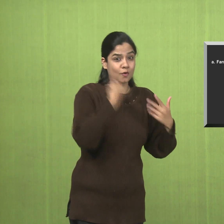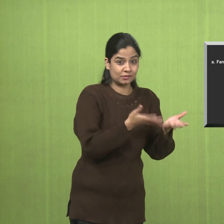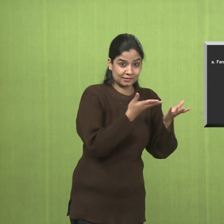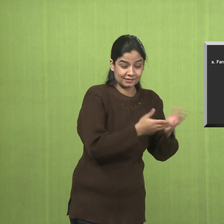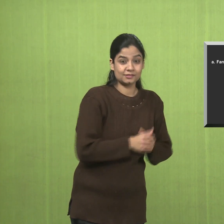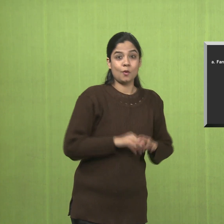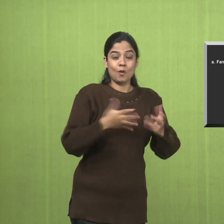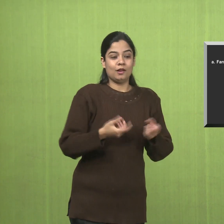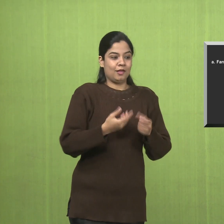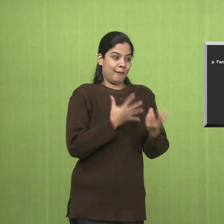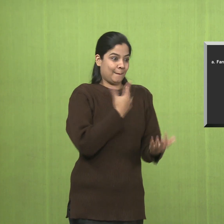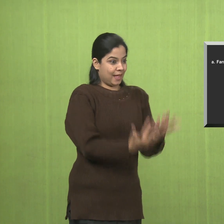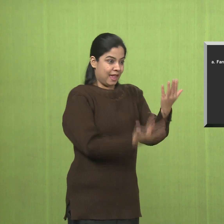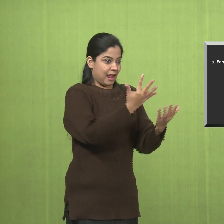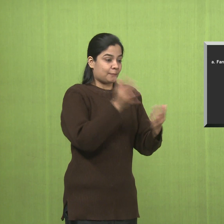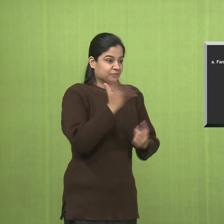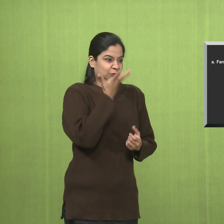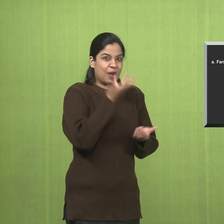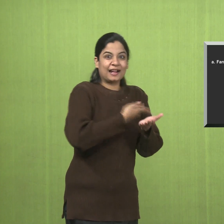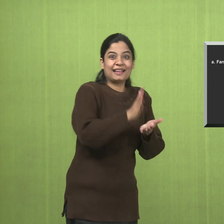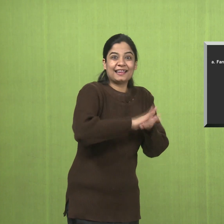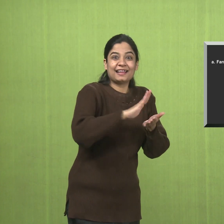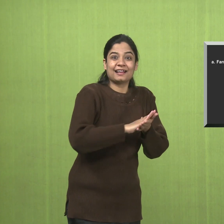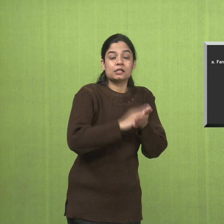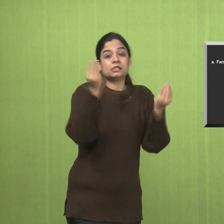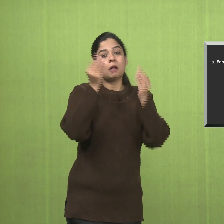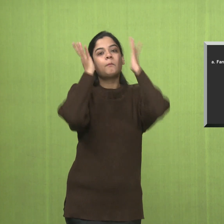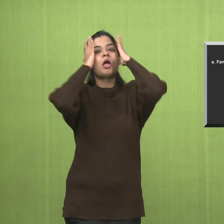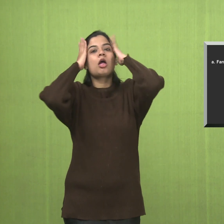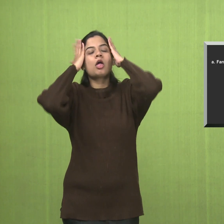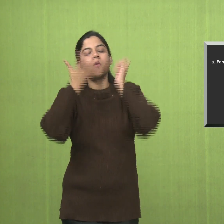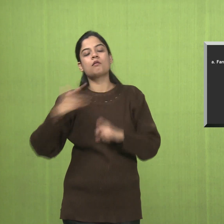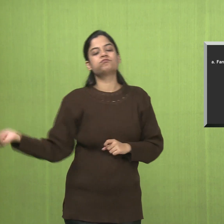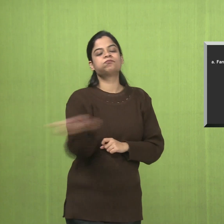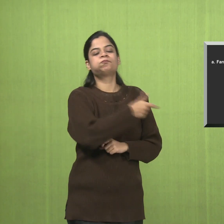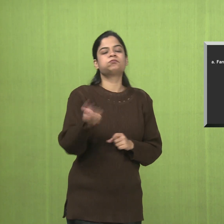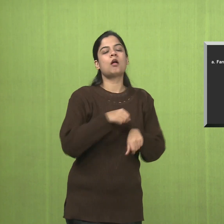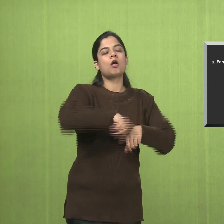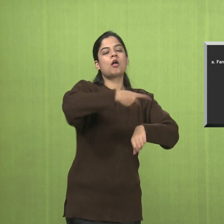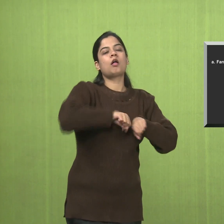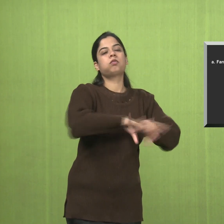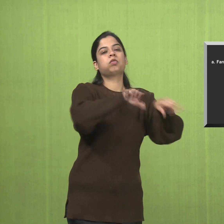diesel also. And sometimes you also have to use water pumps, so